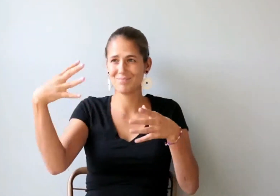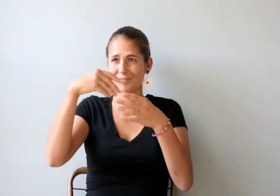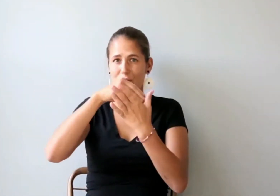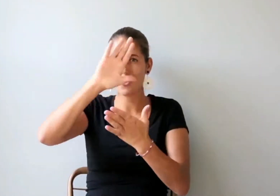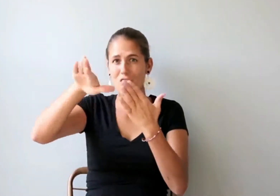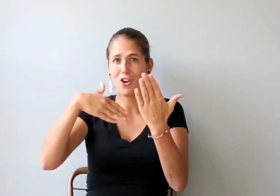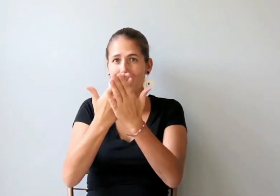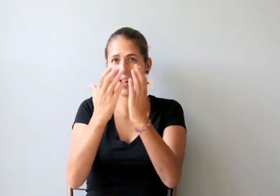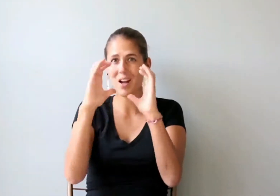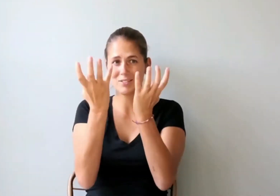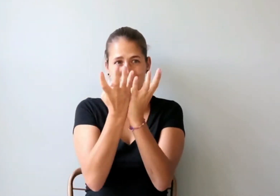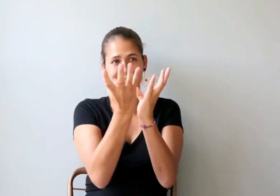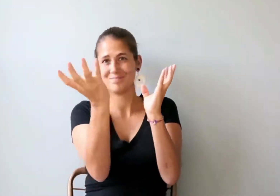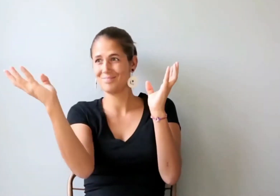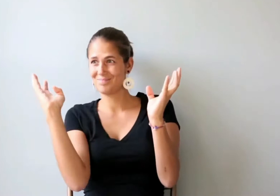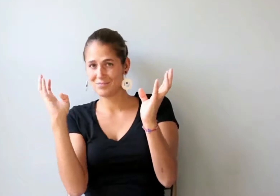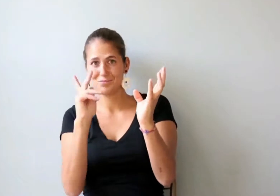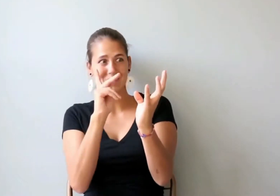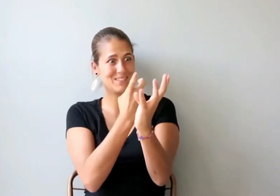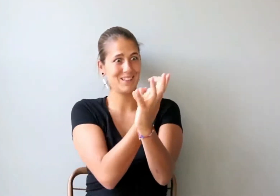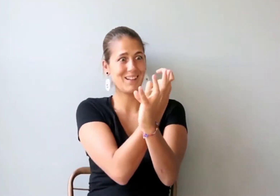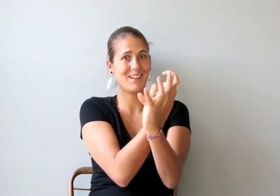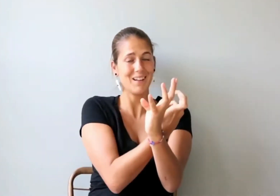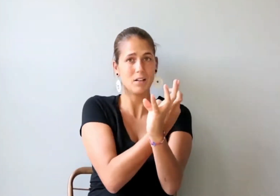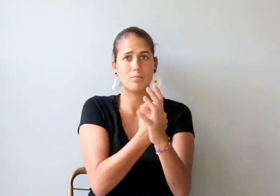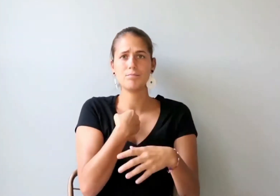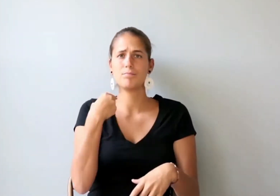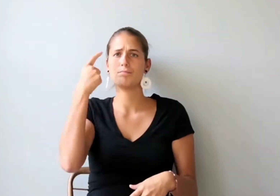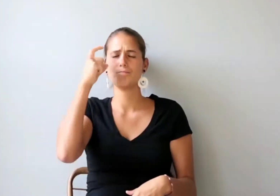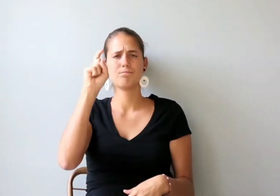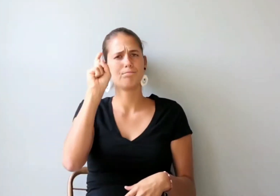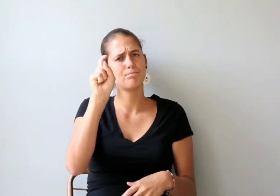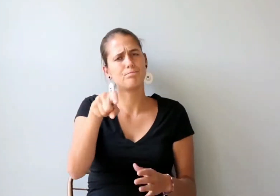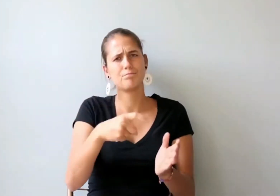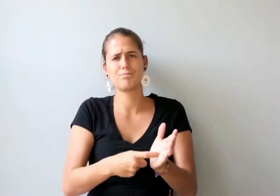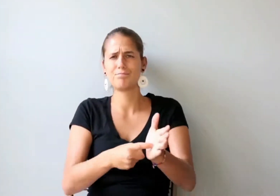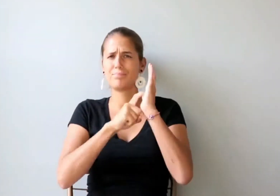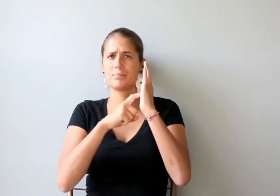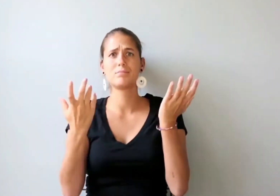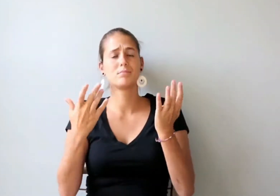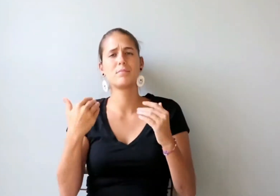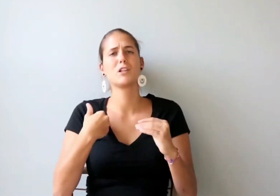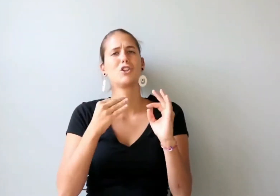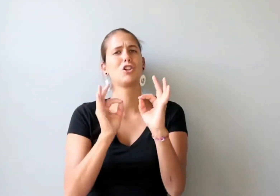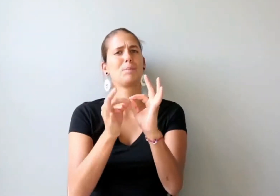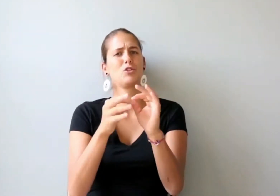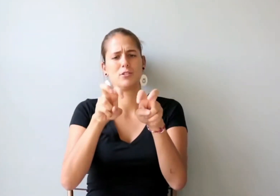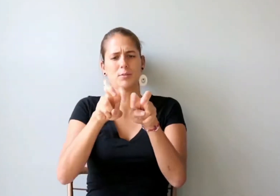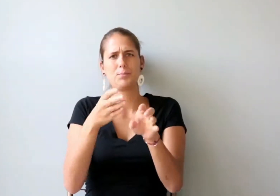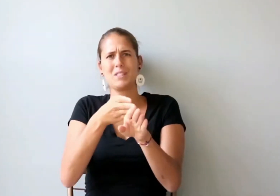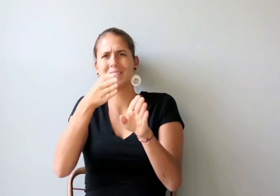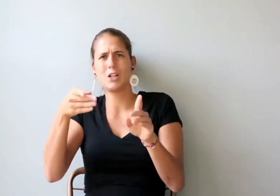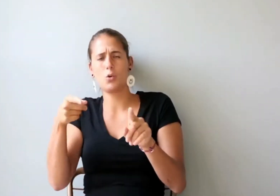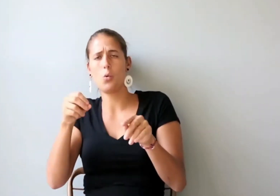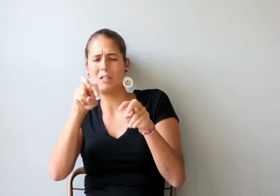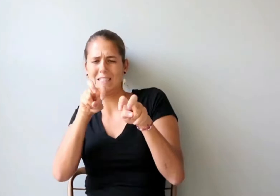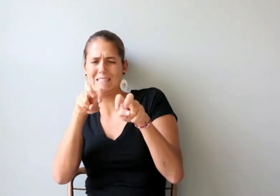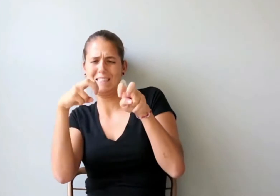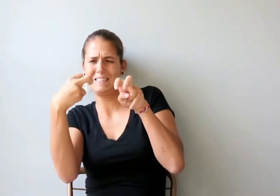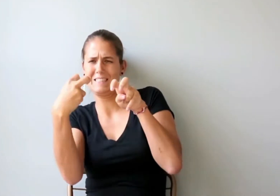Within the classroom, it is important that the interpreter sits next to or near Kristiann. Within the